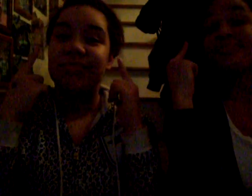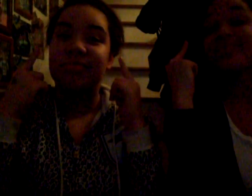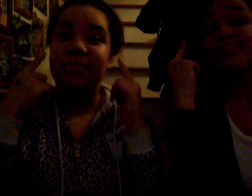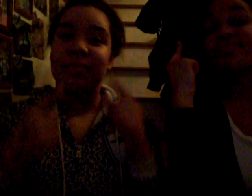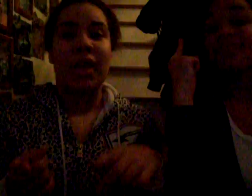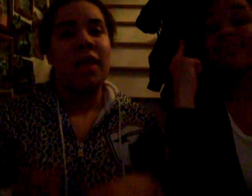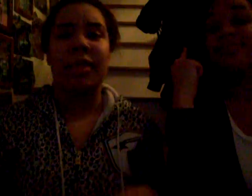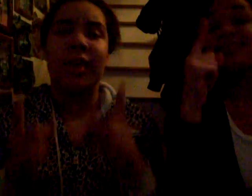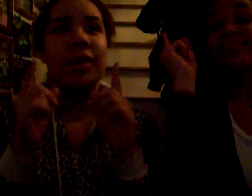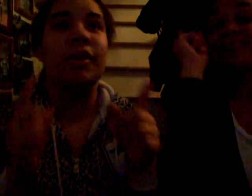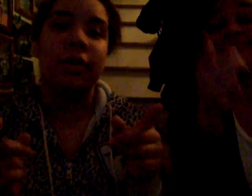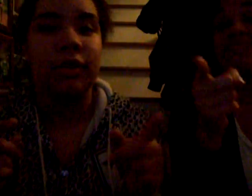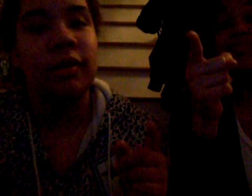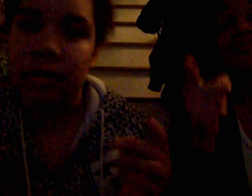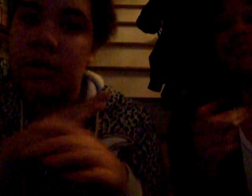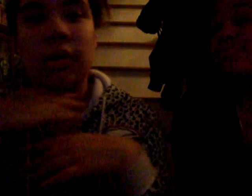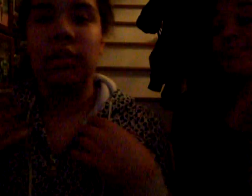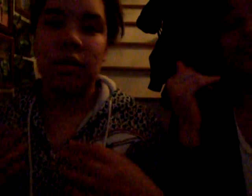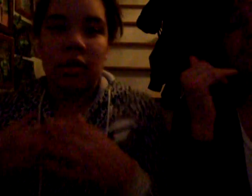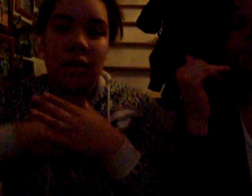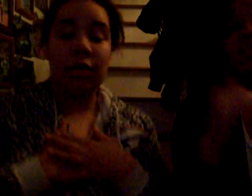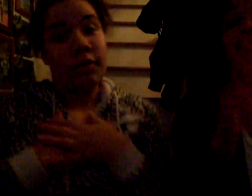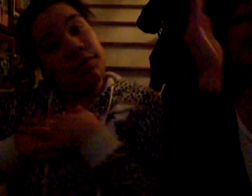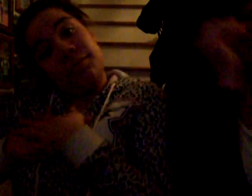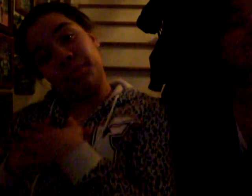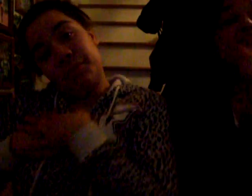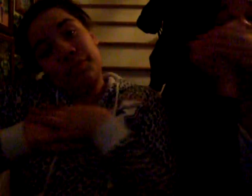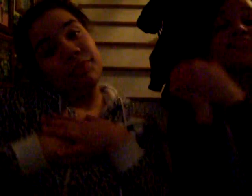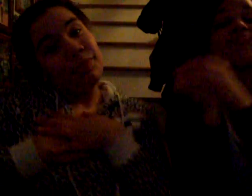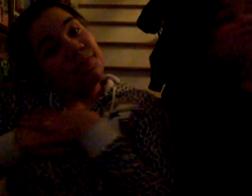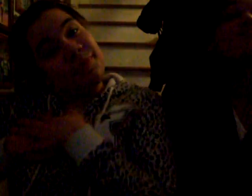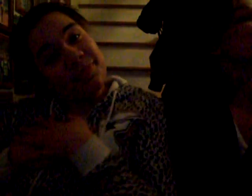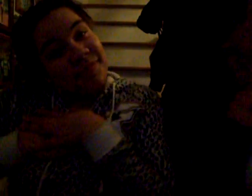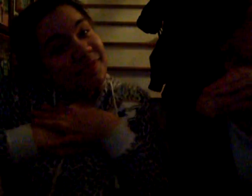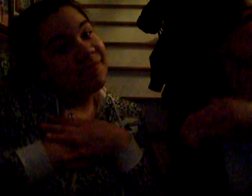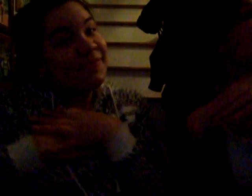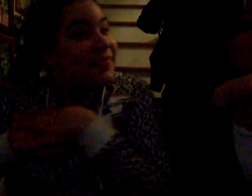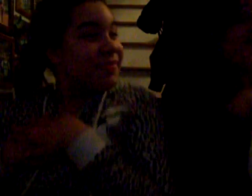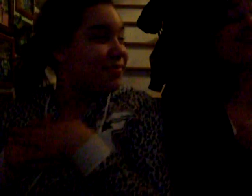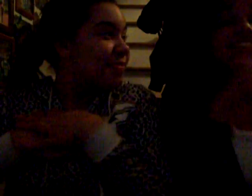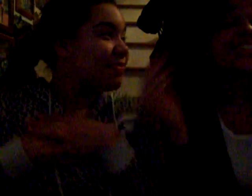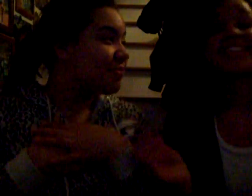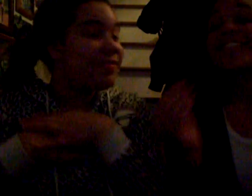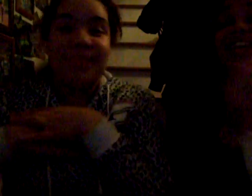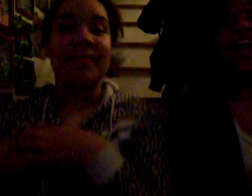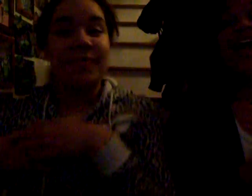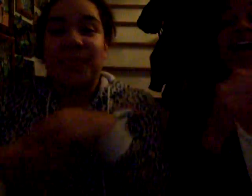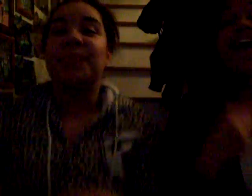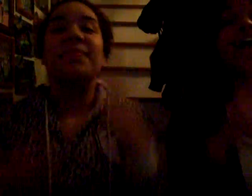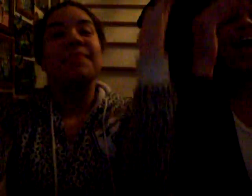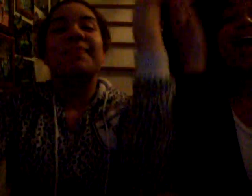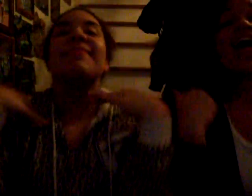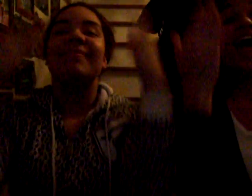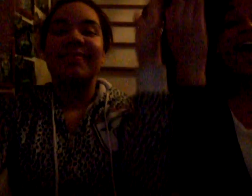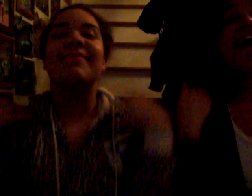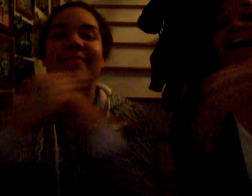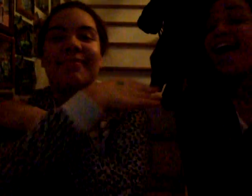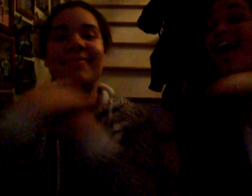that you're not gonna change Cause you're hot then you're